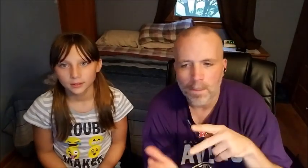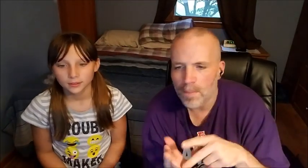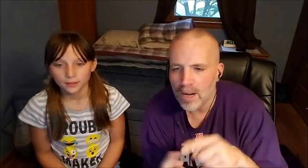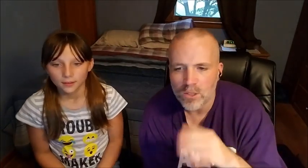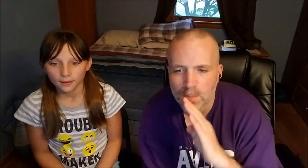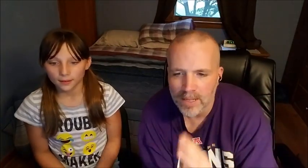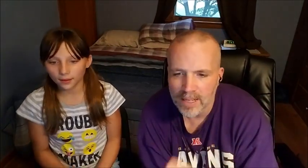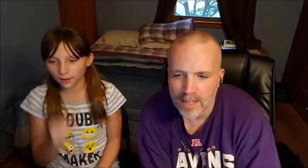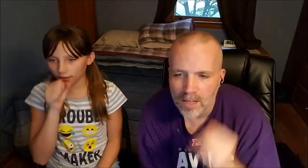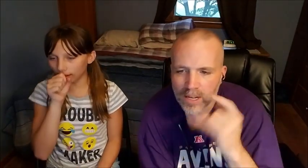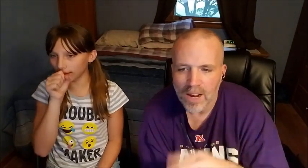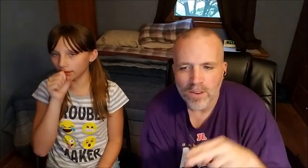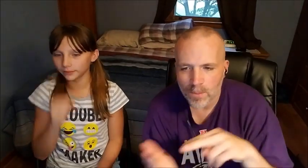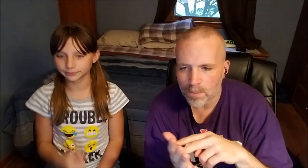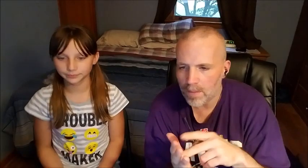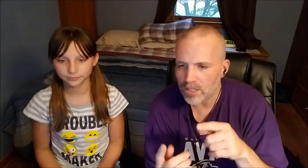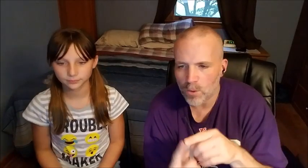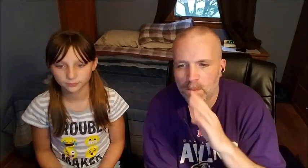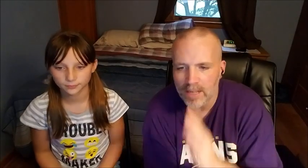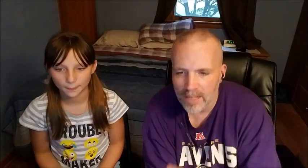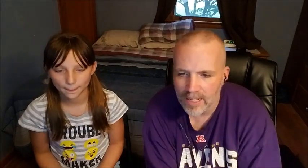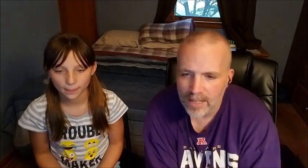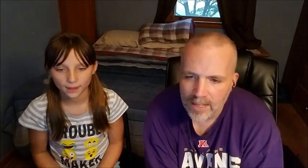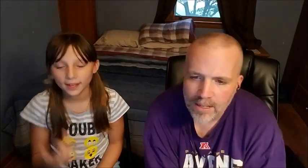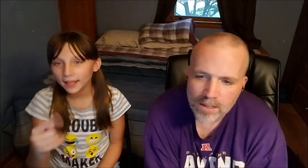if it's meant to be